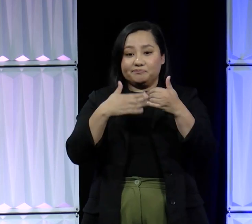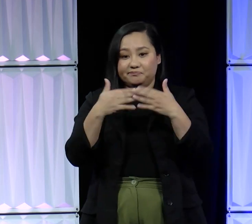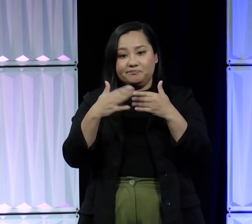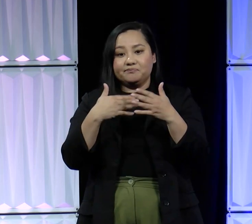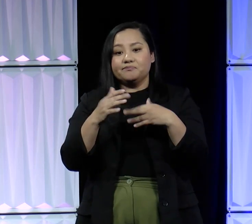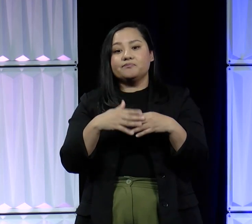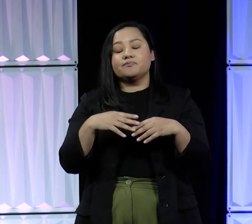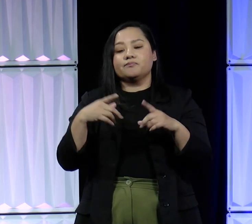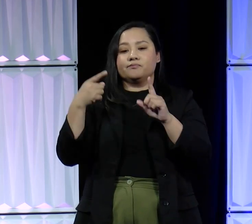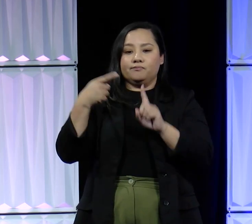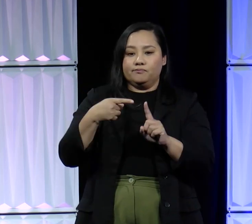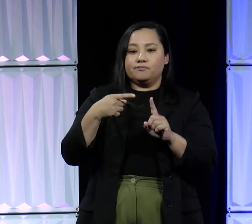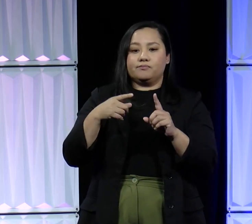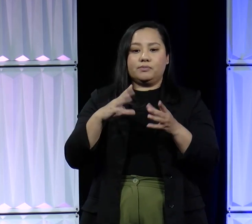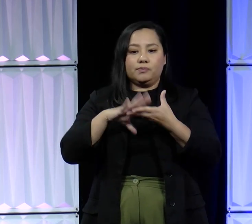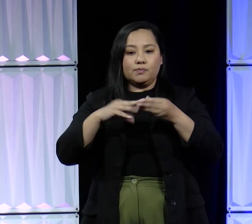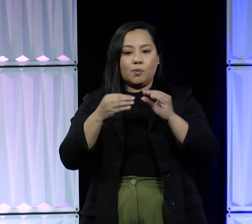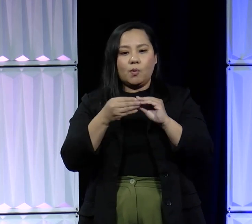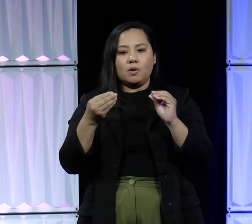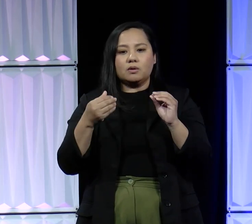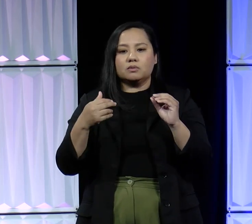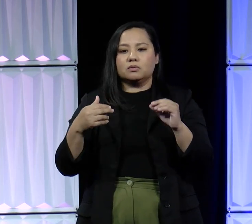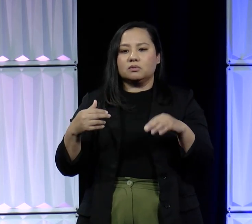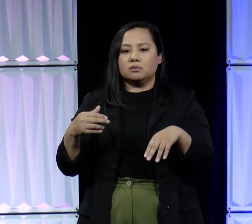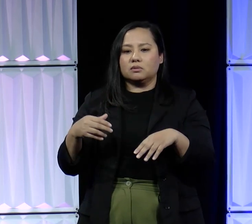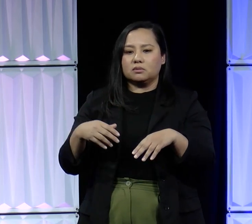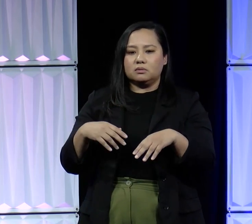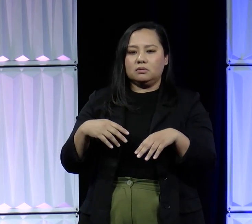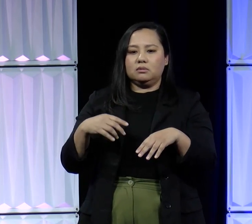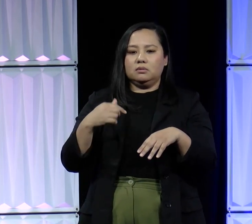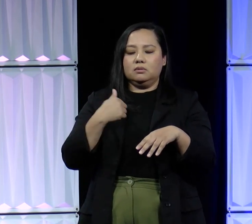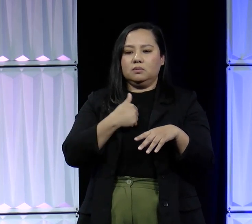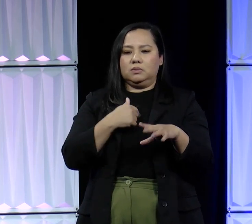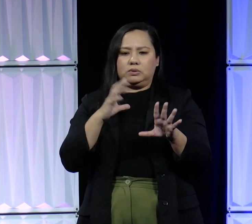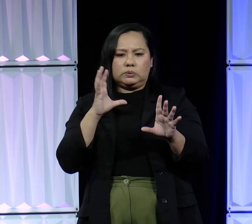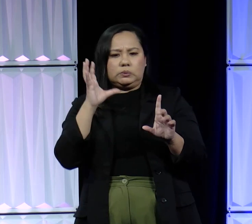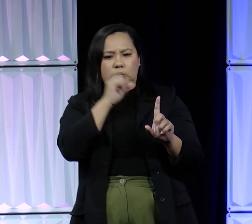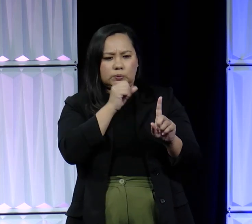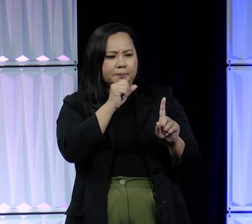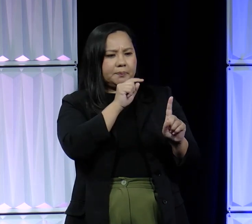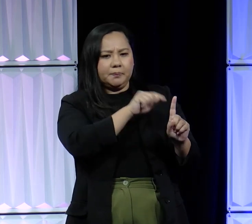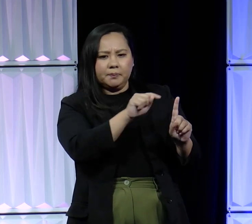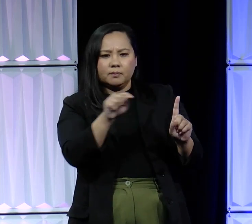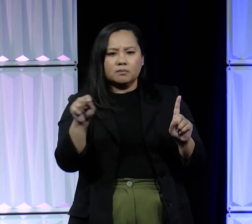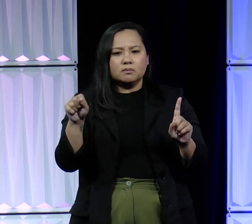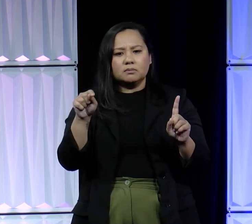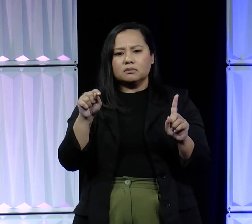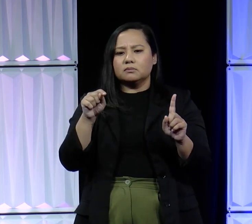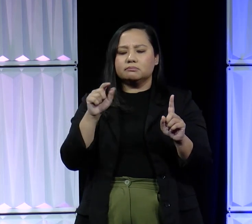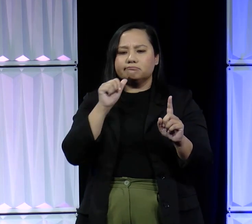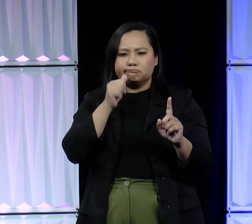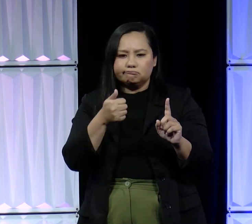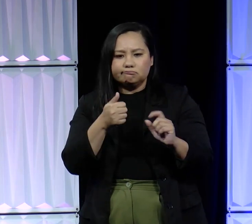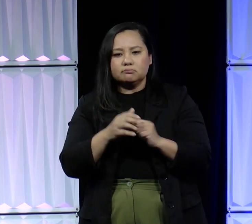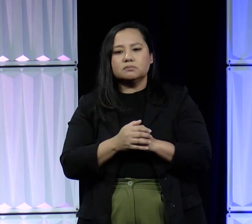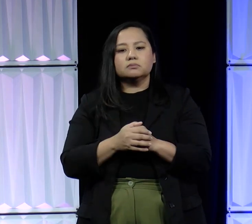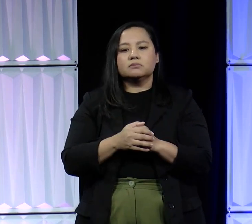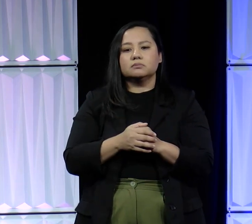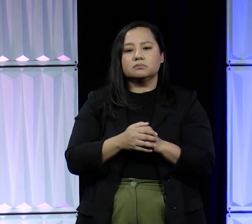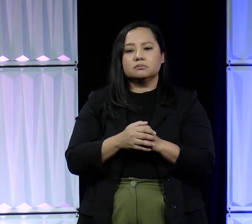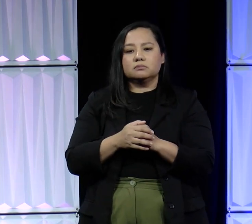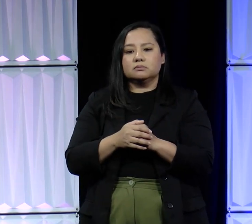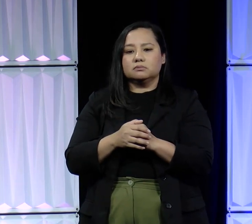only knowing a single story about a person, a situation, or perhaps a conflict. The risk of the single story, that one